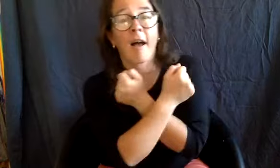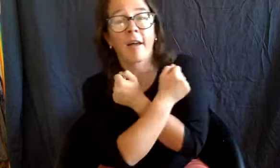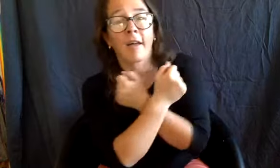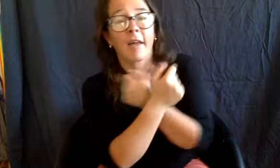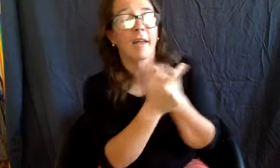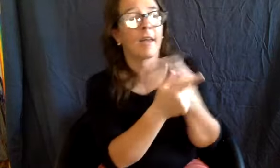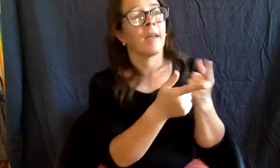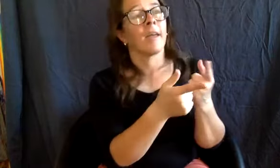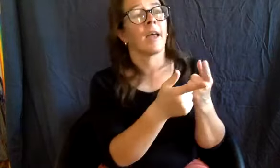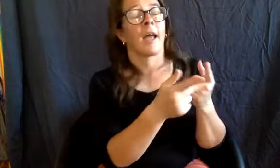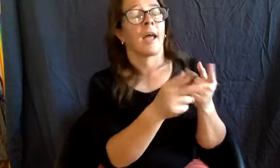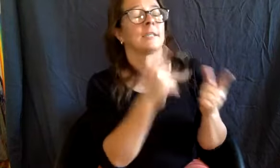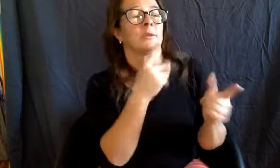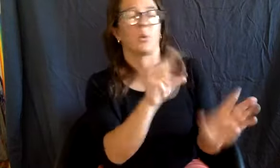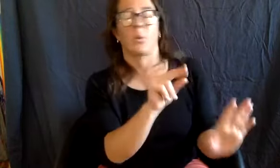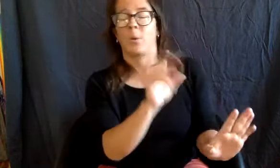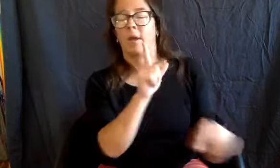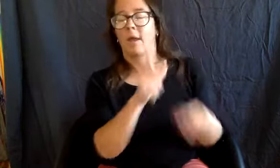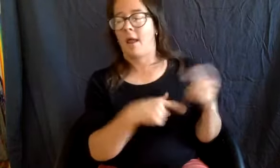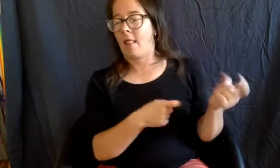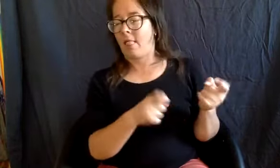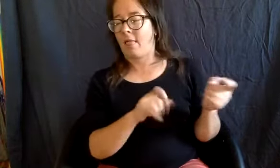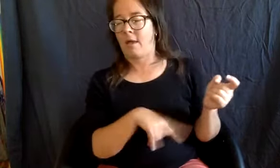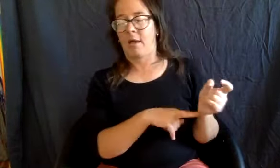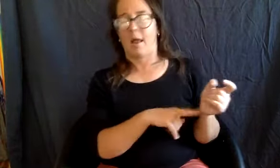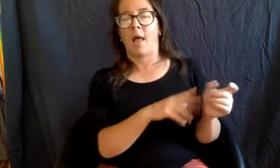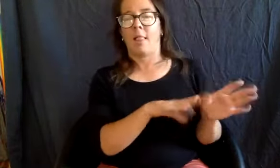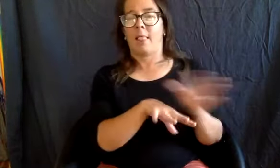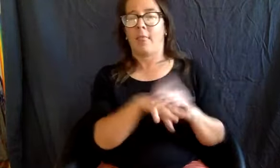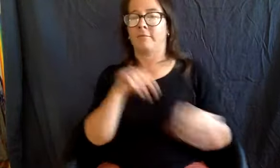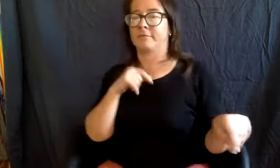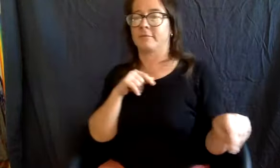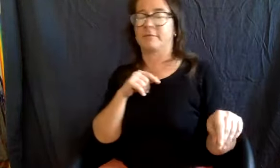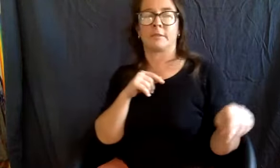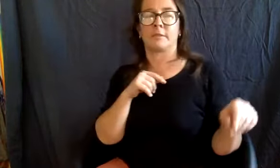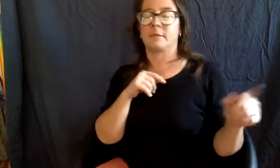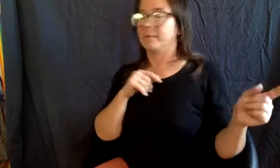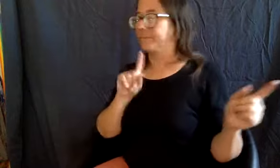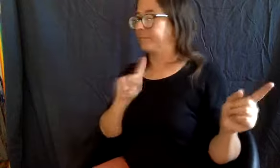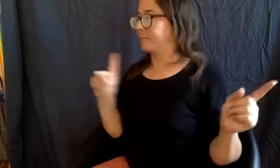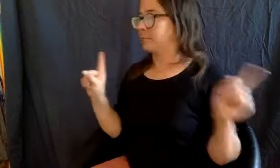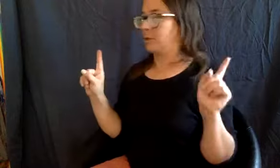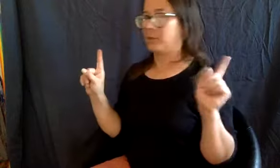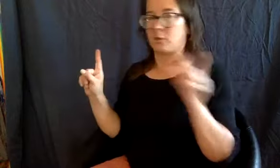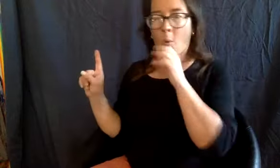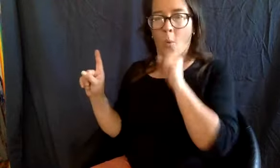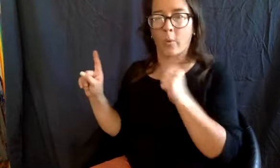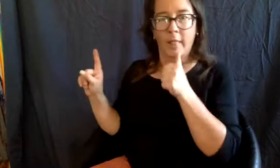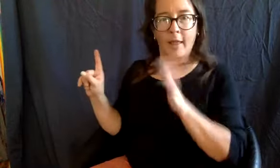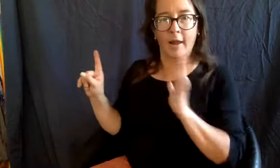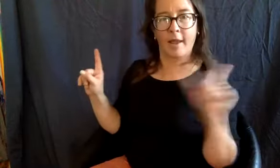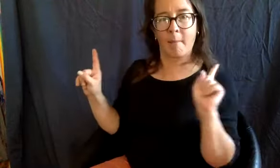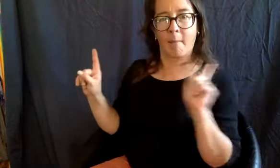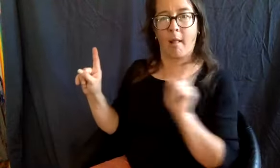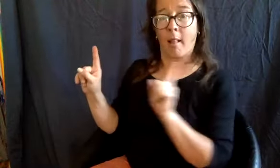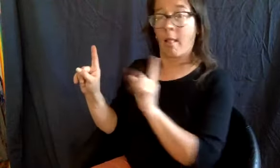first AA meeting, big Torrance speaker meeting we had here at a hospital. I remember parking the car and walking up to these big glass double doors and looking inside,